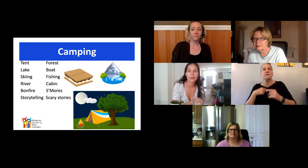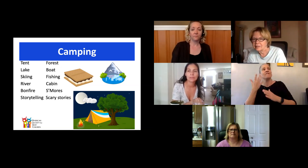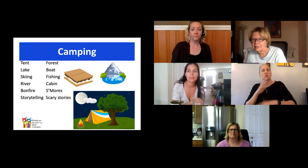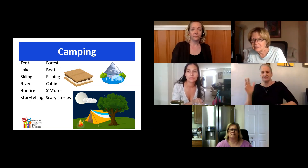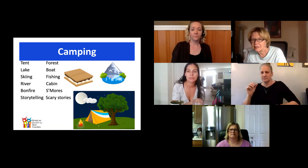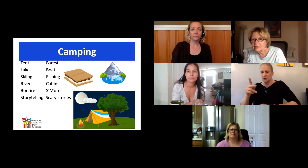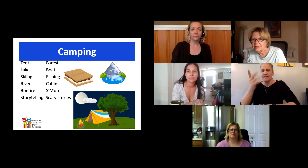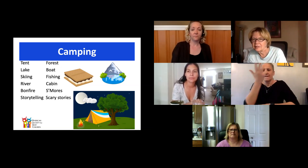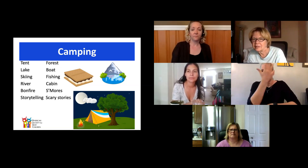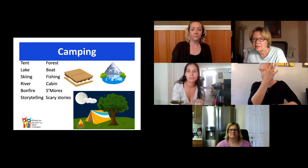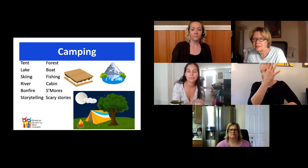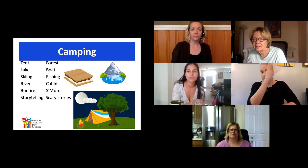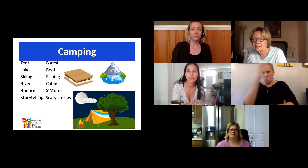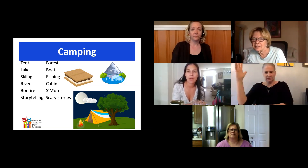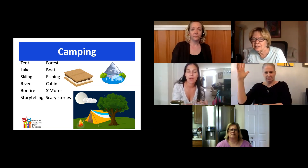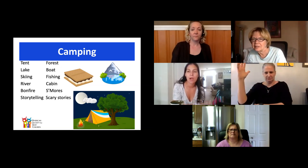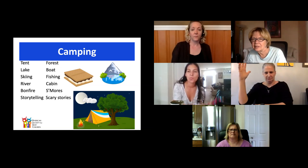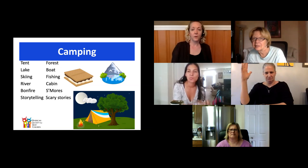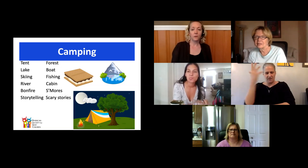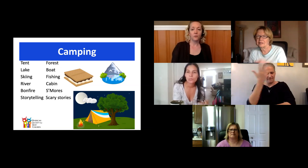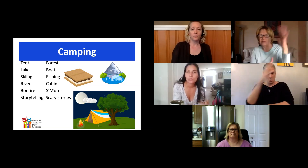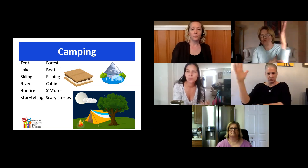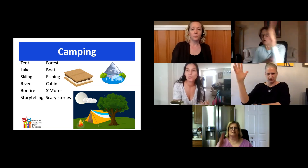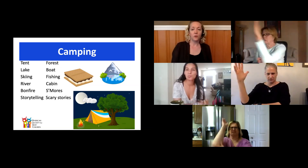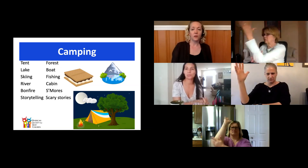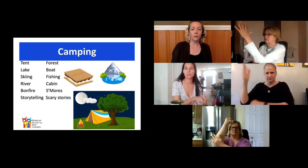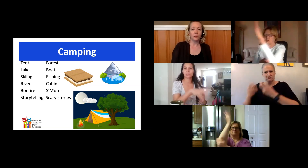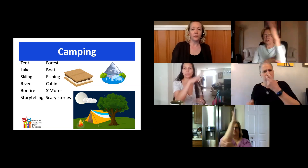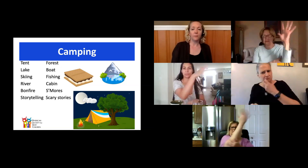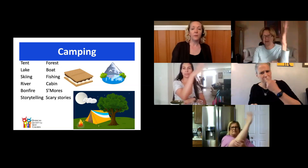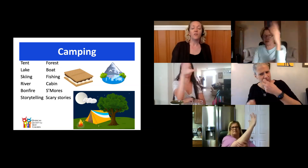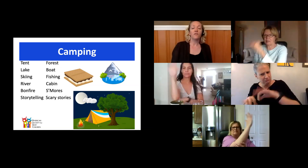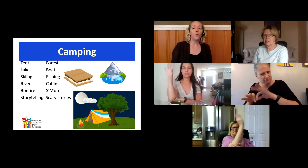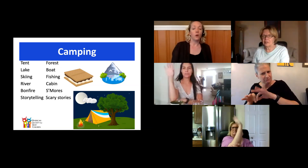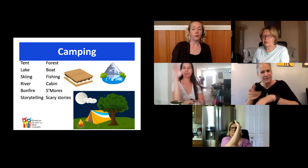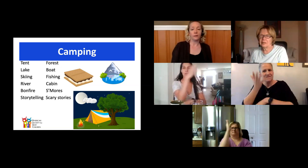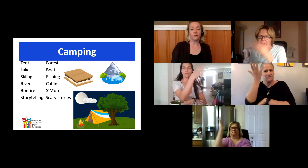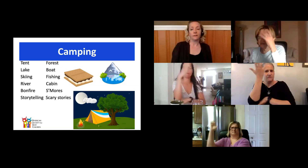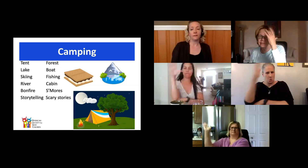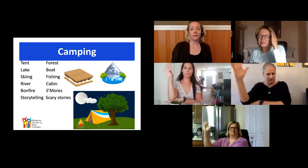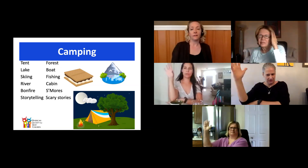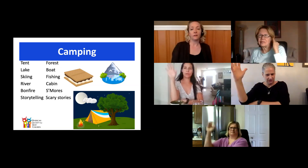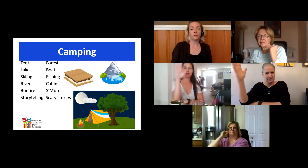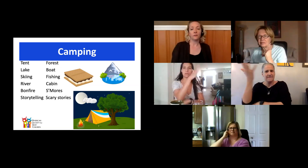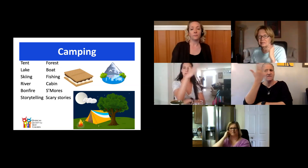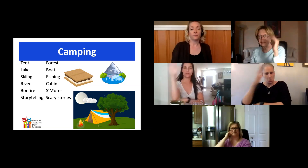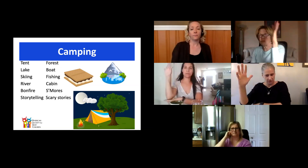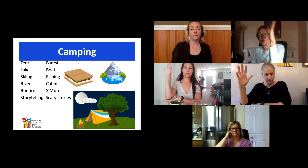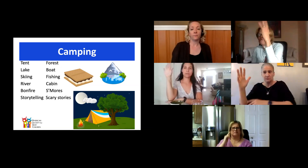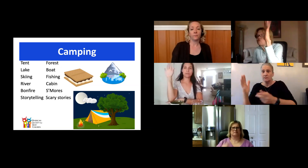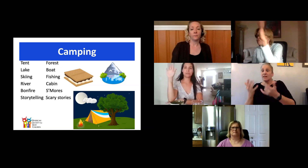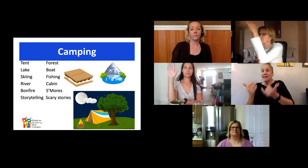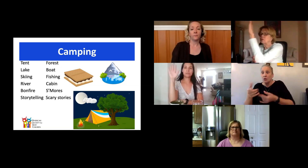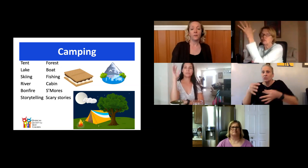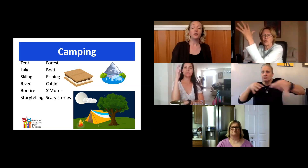Okay, so talking to myself again. Forest, like this. And you can put it on your mouth